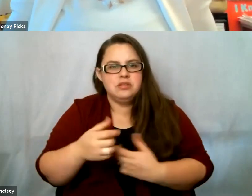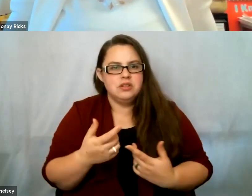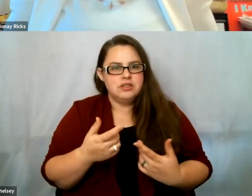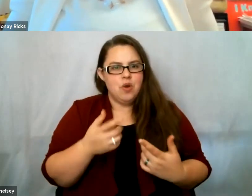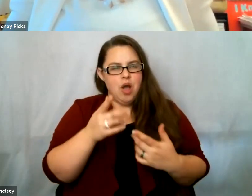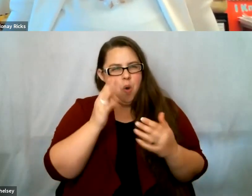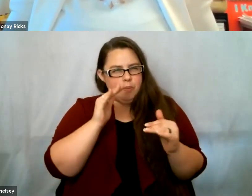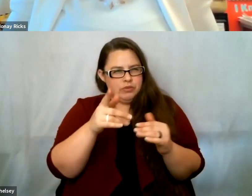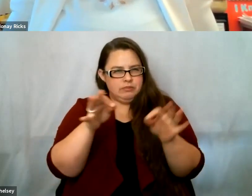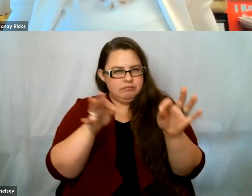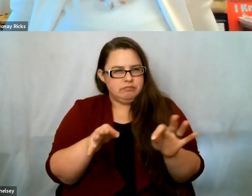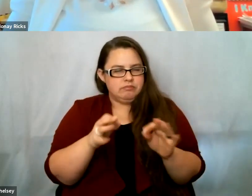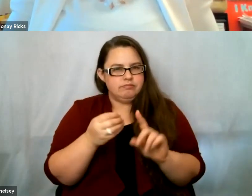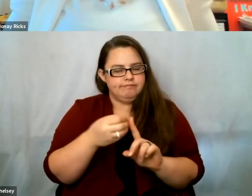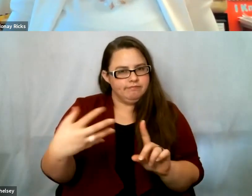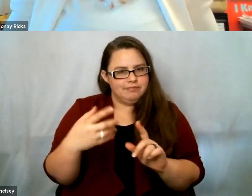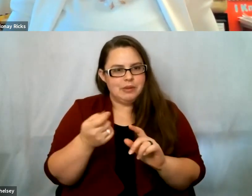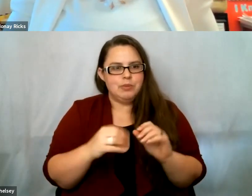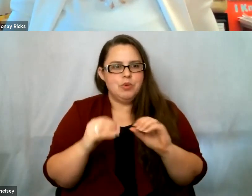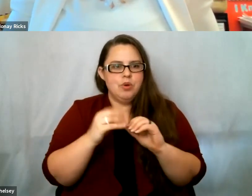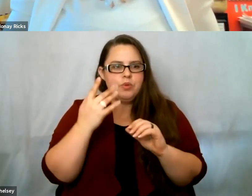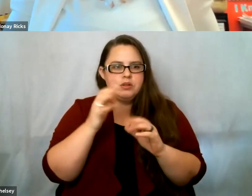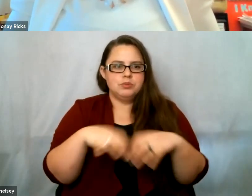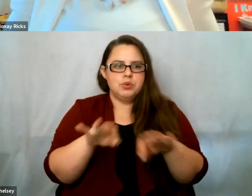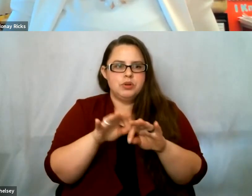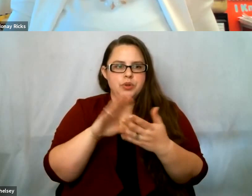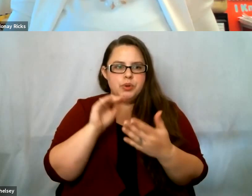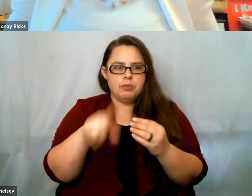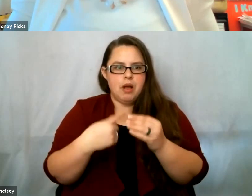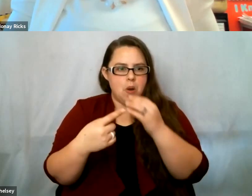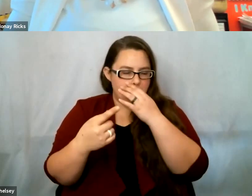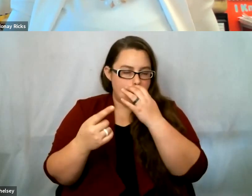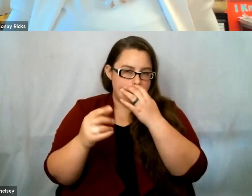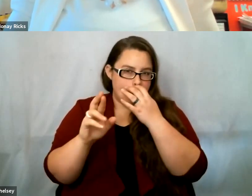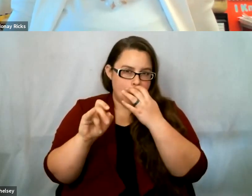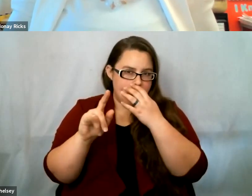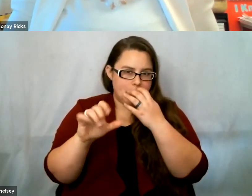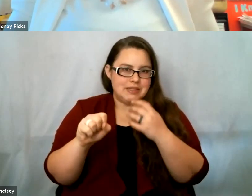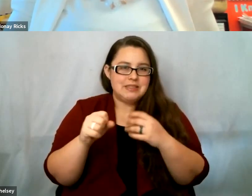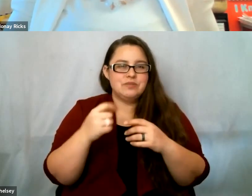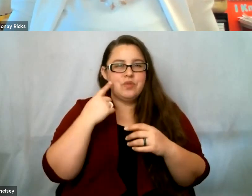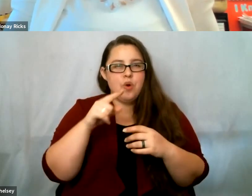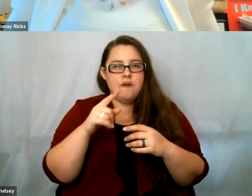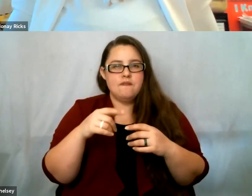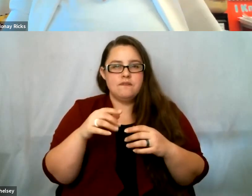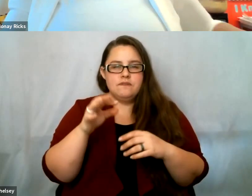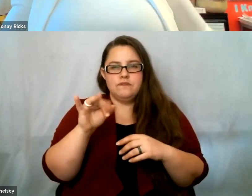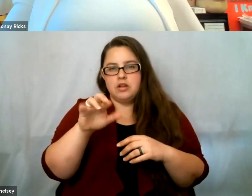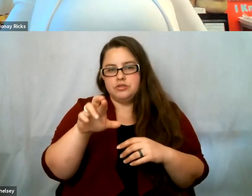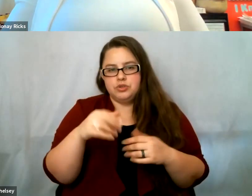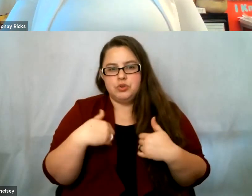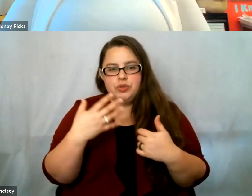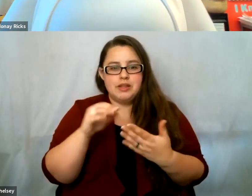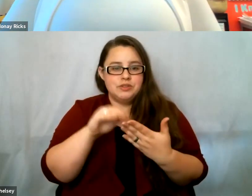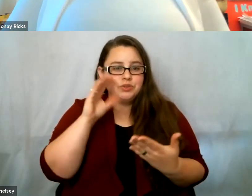to learn about the realities and the experiences that that foster youth and students go through. Yeah,